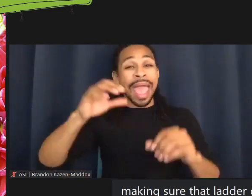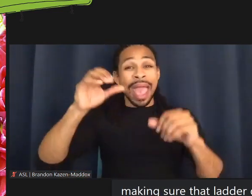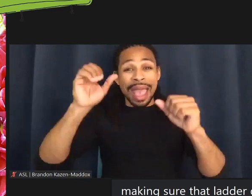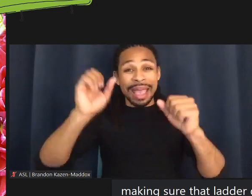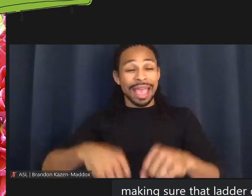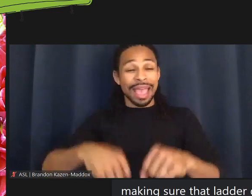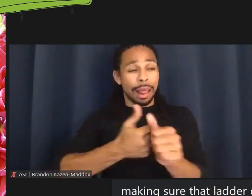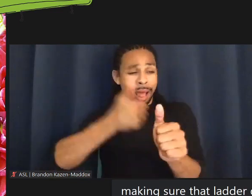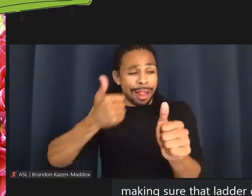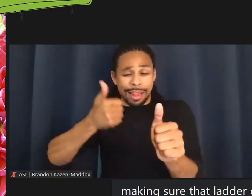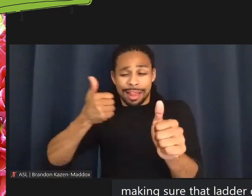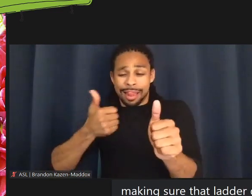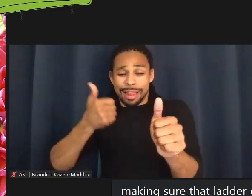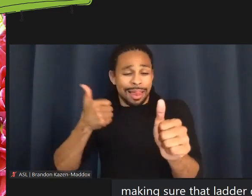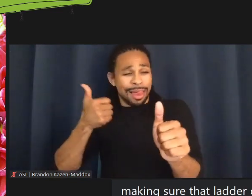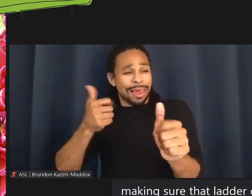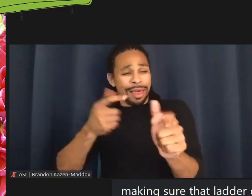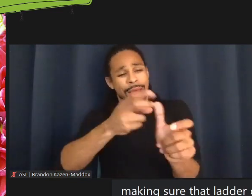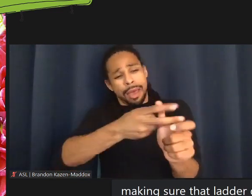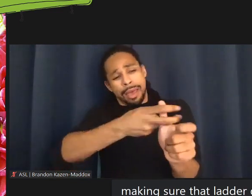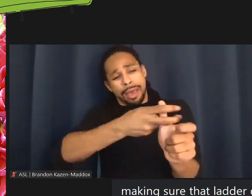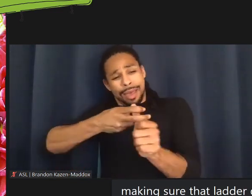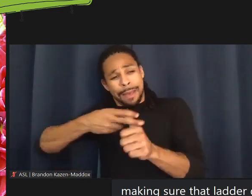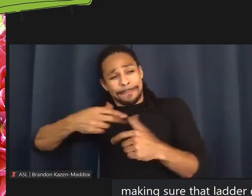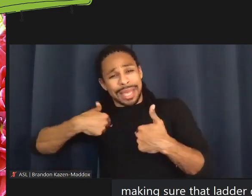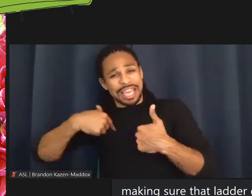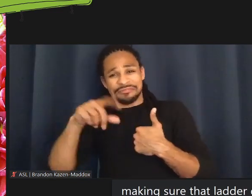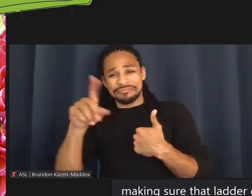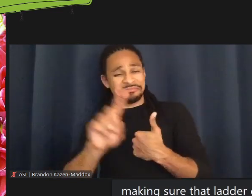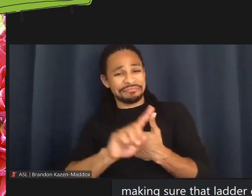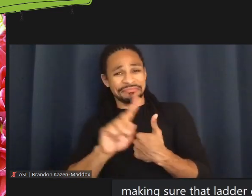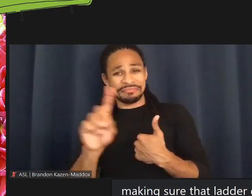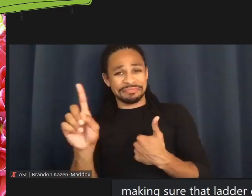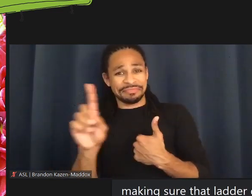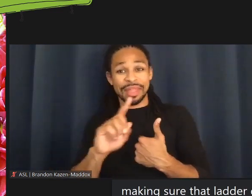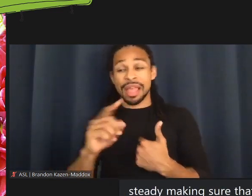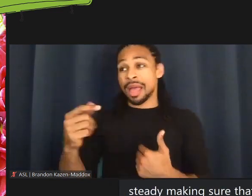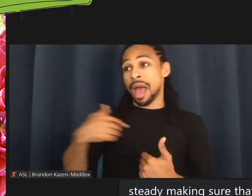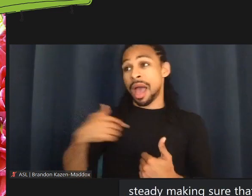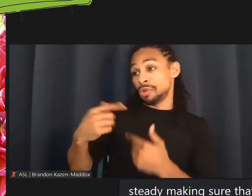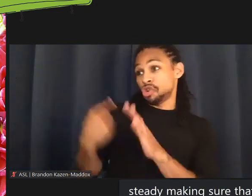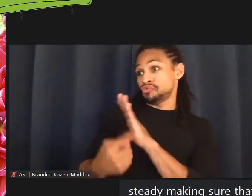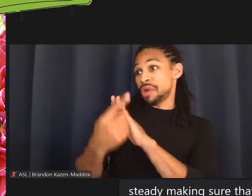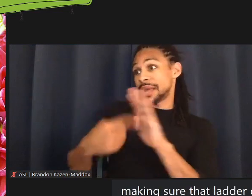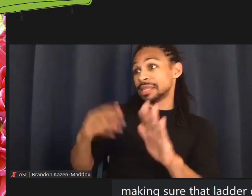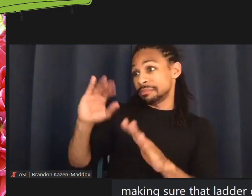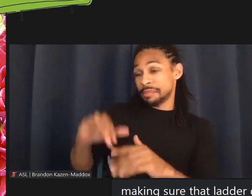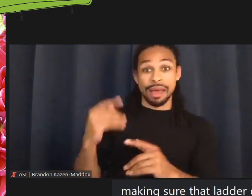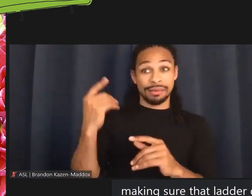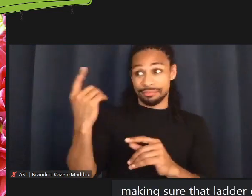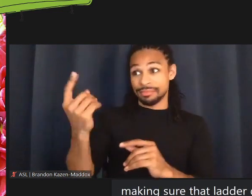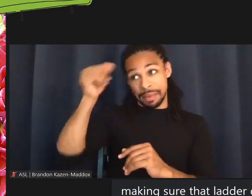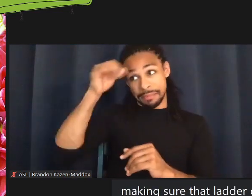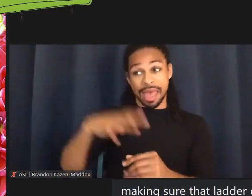me," I'm quick corrected by a neighbor. "It's thee, not me."